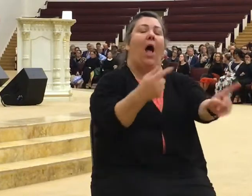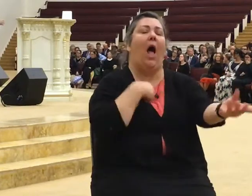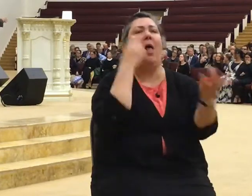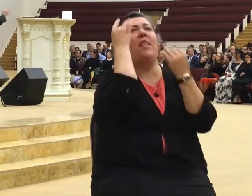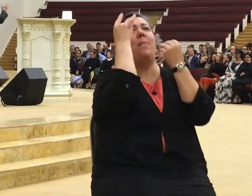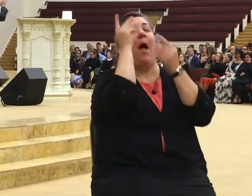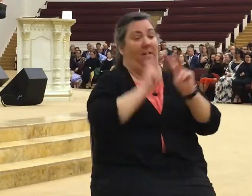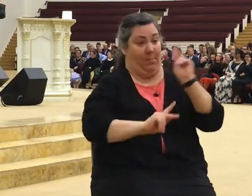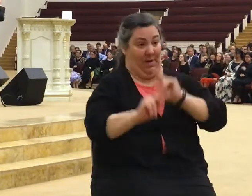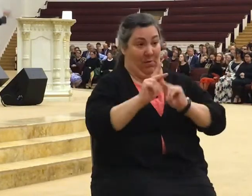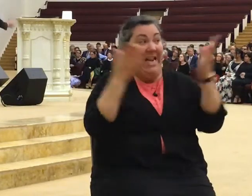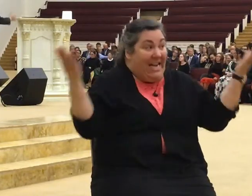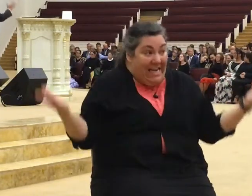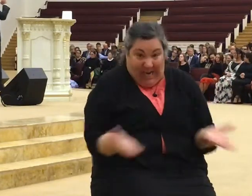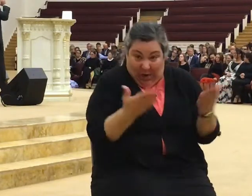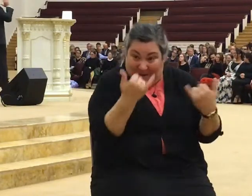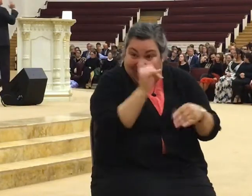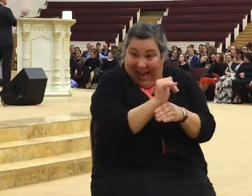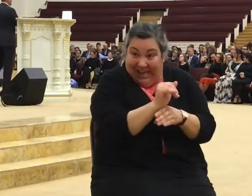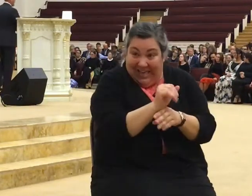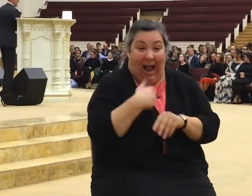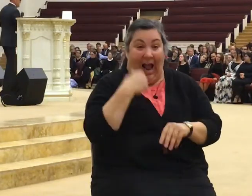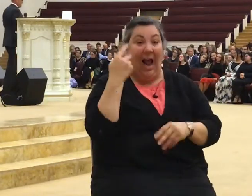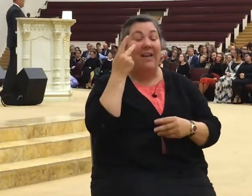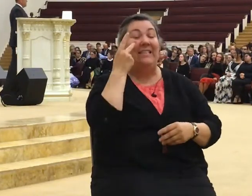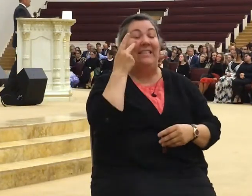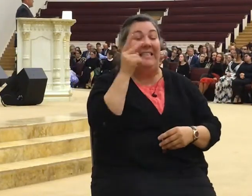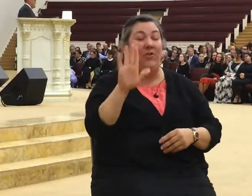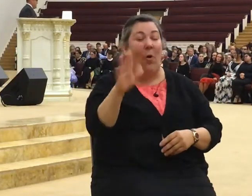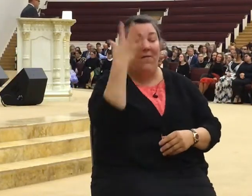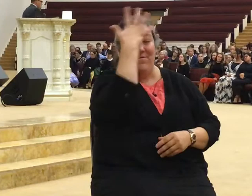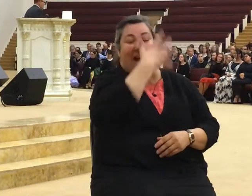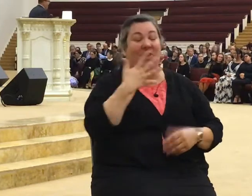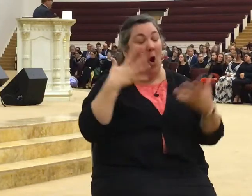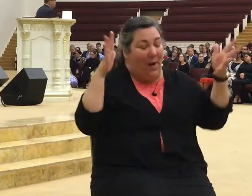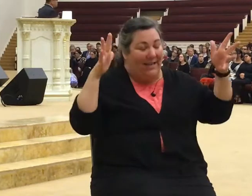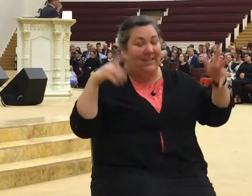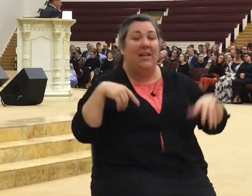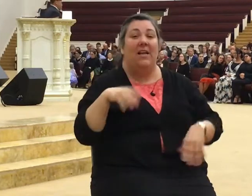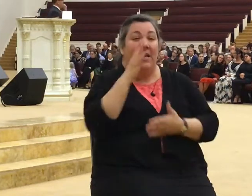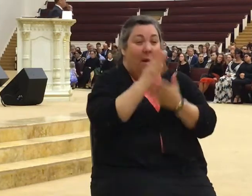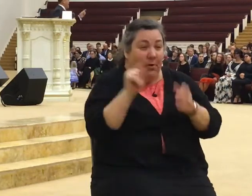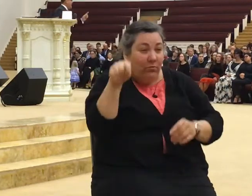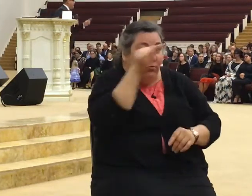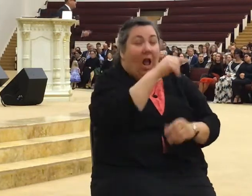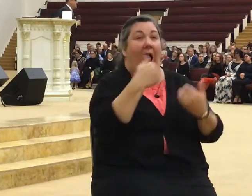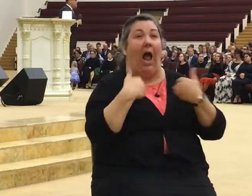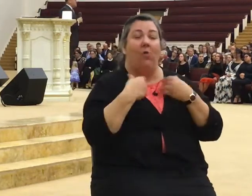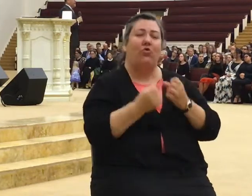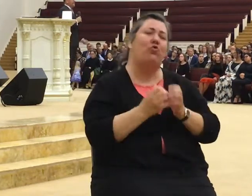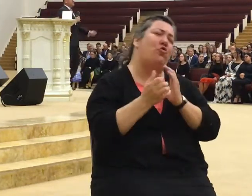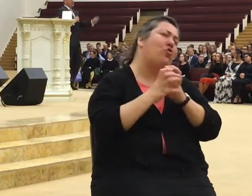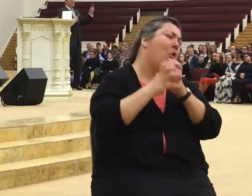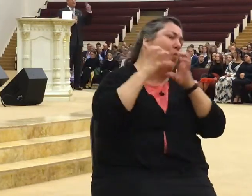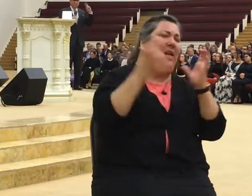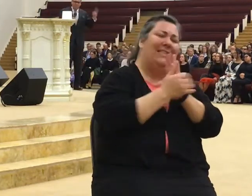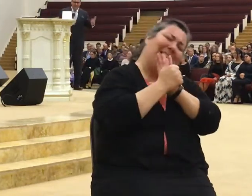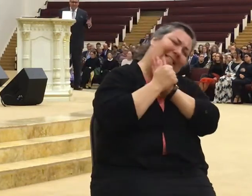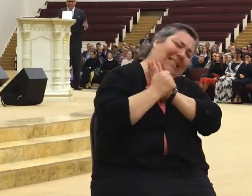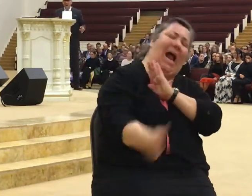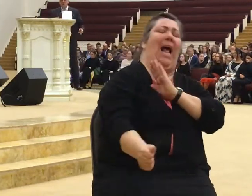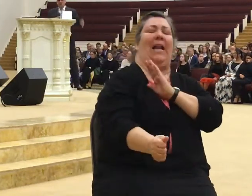Some people in this room tonight, I've already seen your face. You have so much talent. You have so